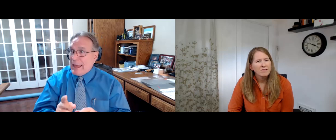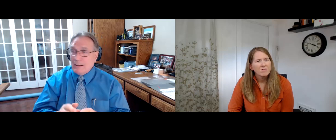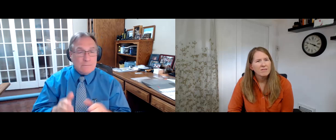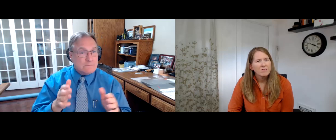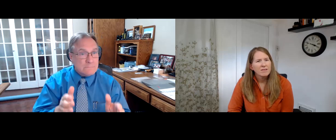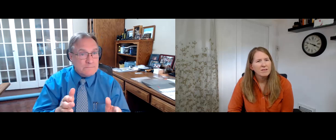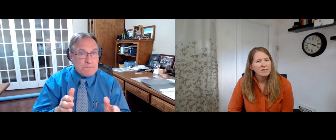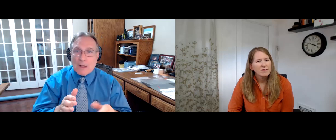Okay.